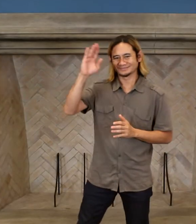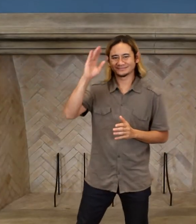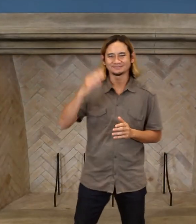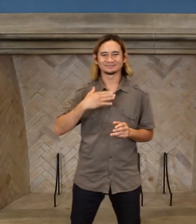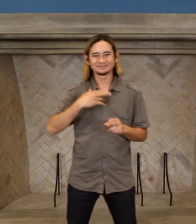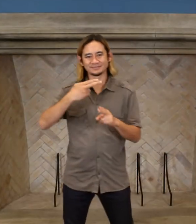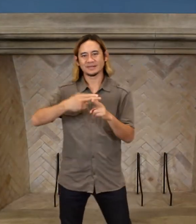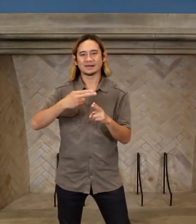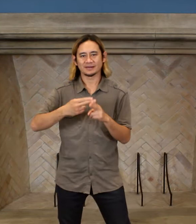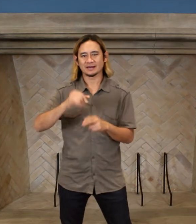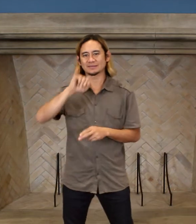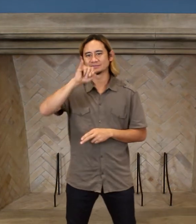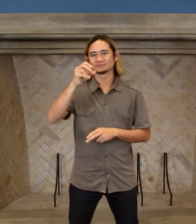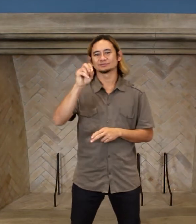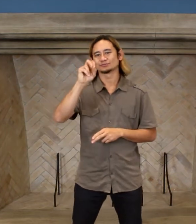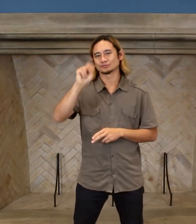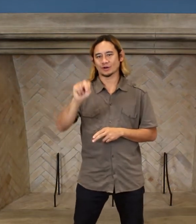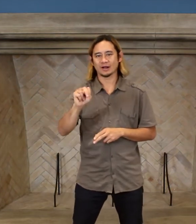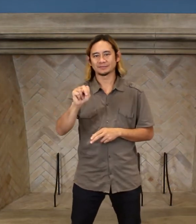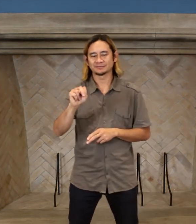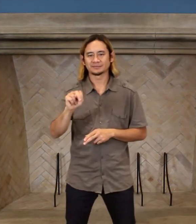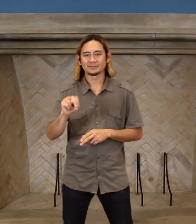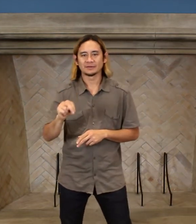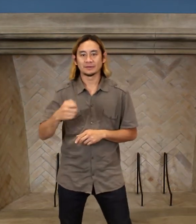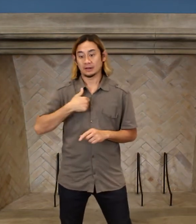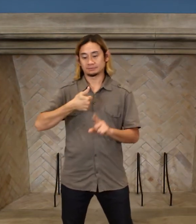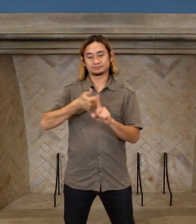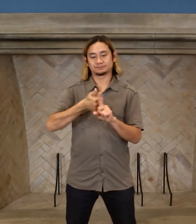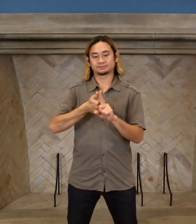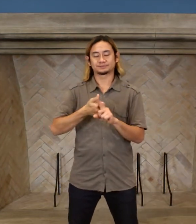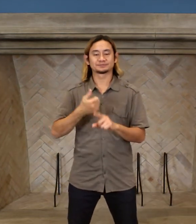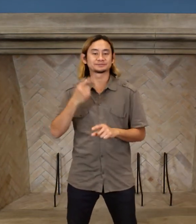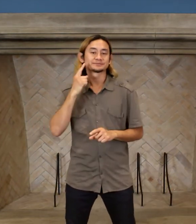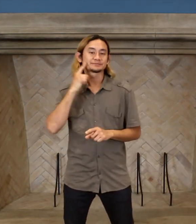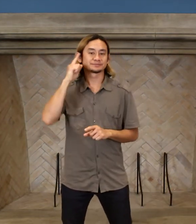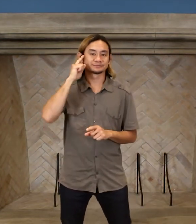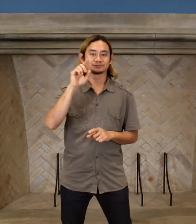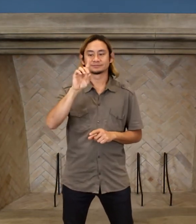Hi. My name is John, and I am deaf.